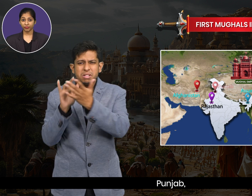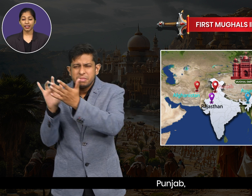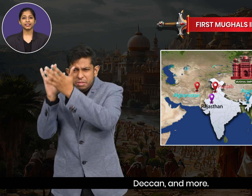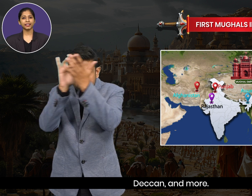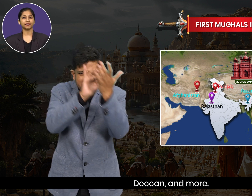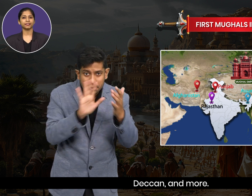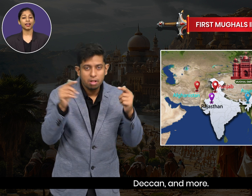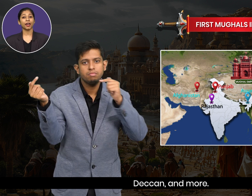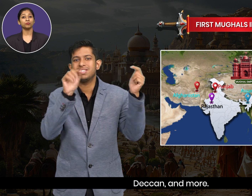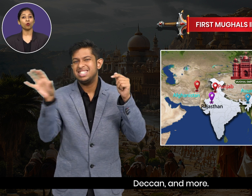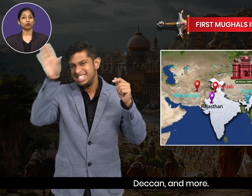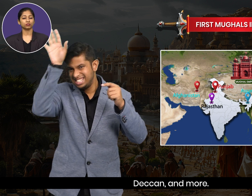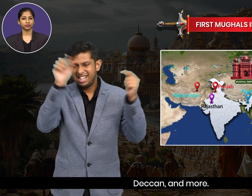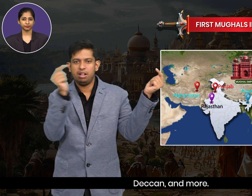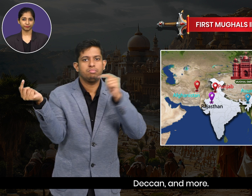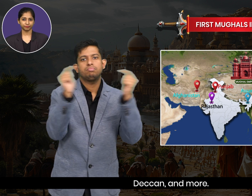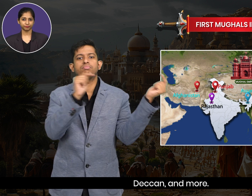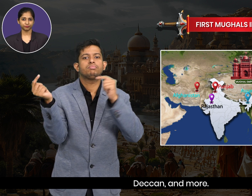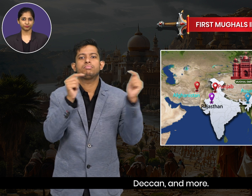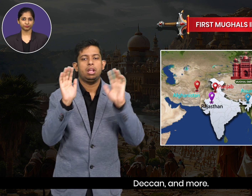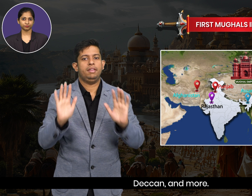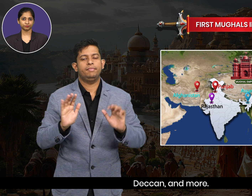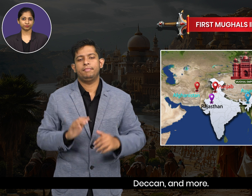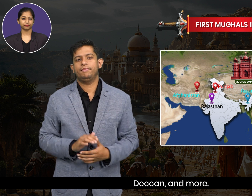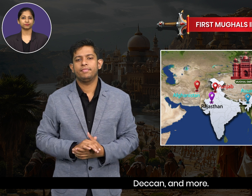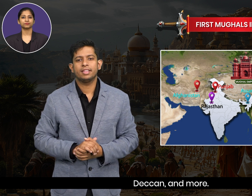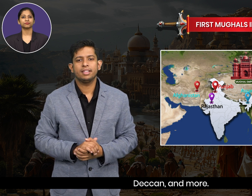Punjab, Deccan, and more.